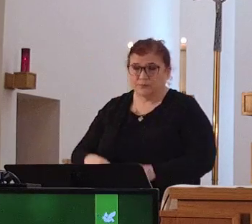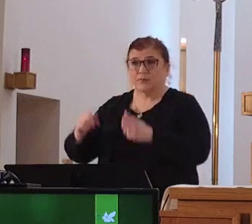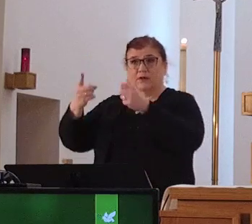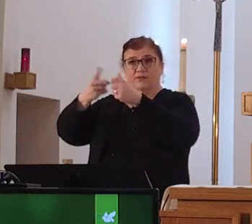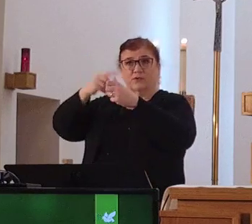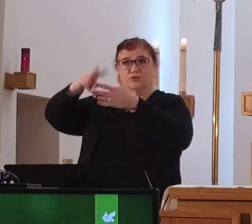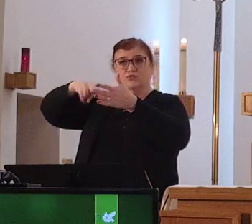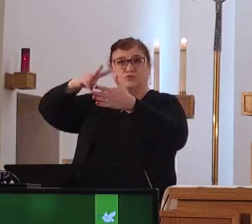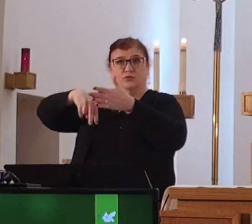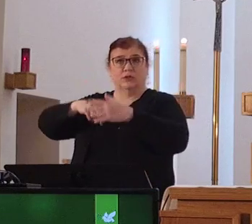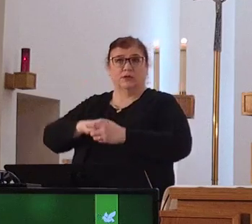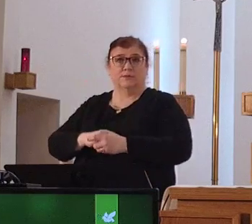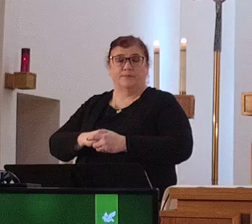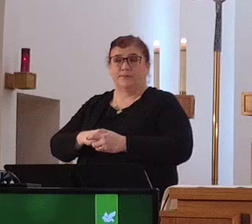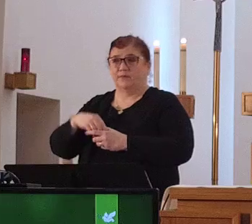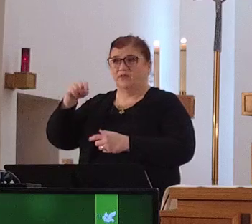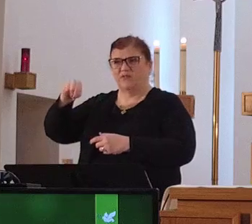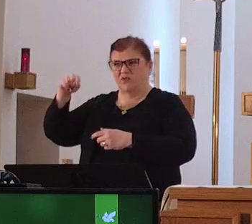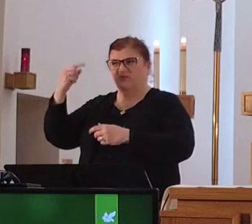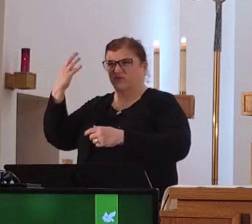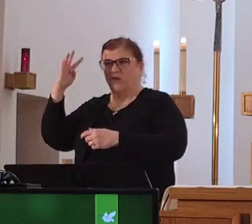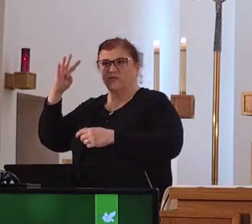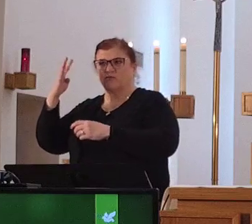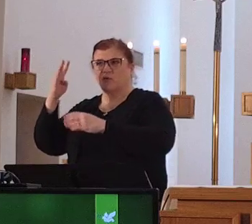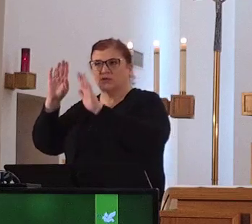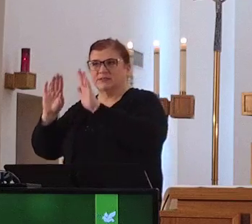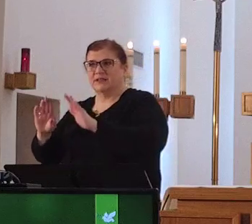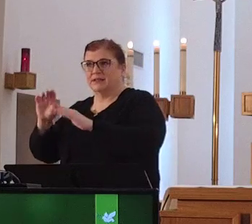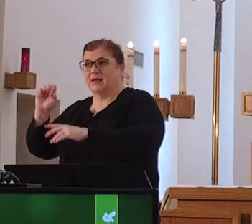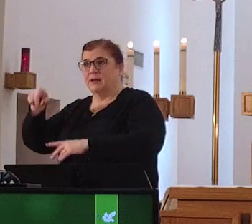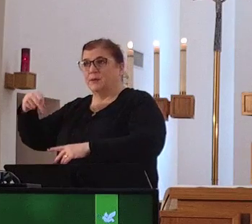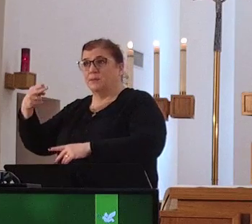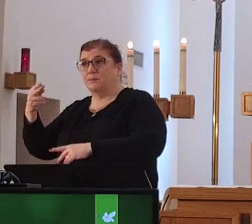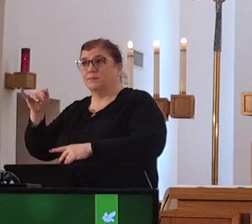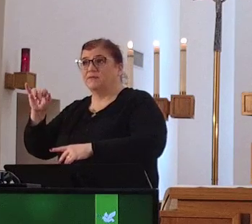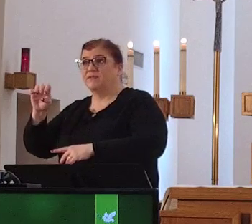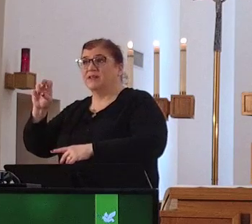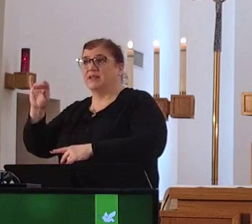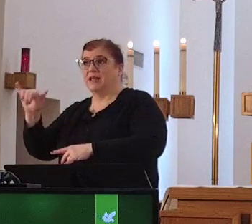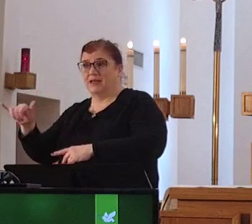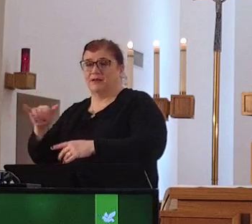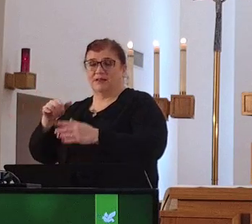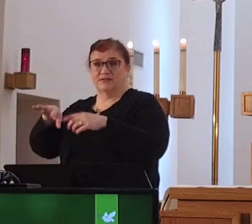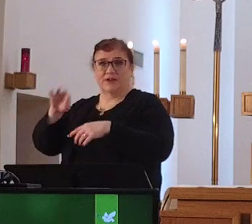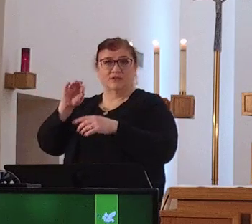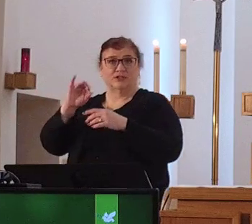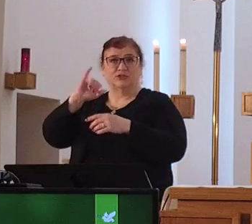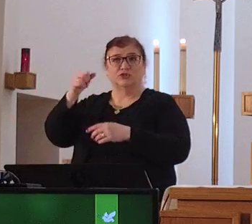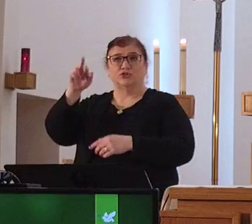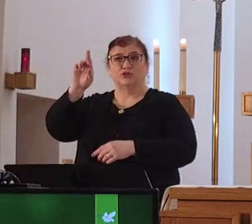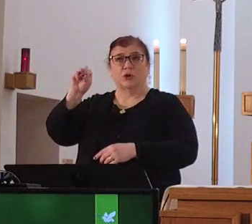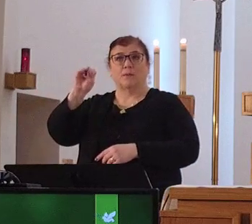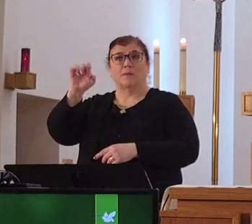The first reading for this fourth Sunday of Epiphany is found in Jeremiah 1.